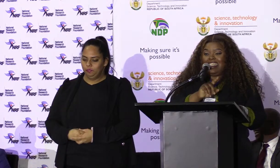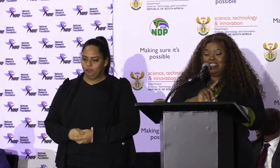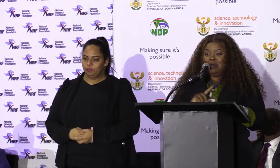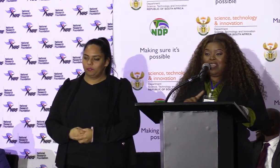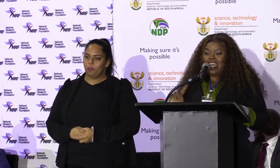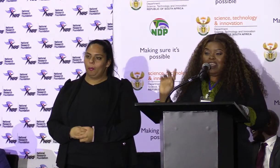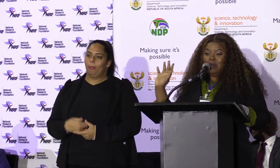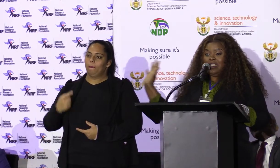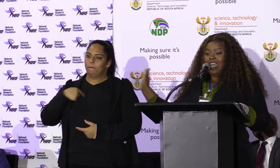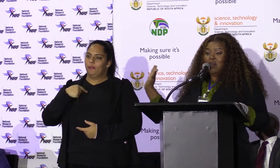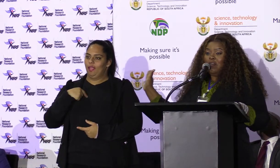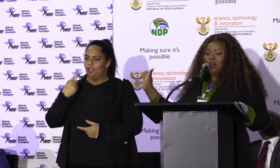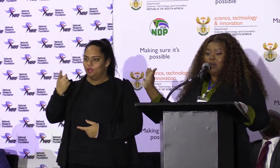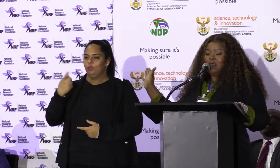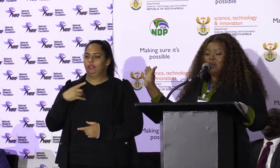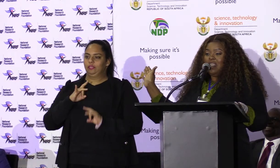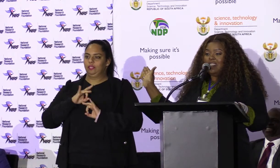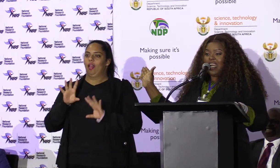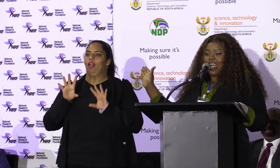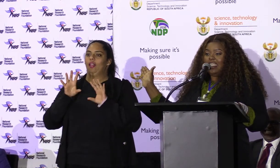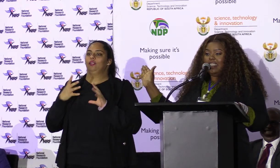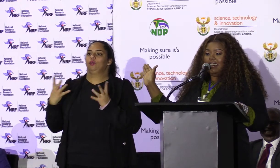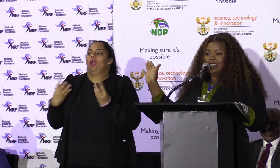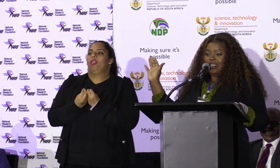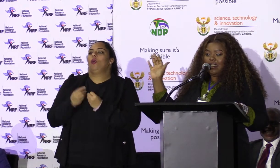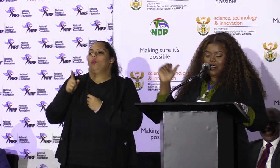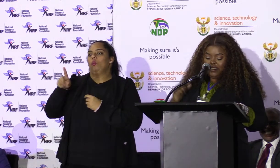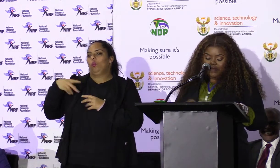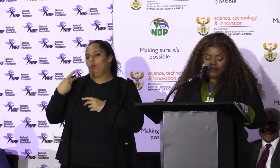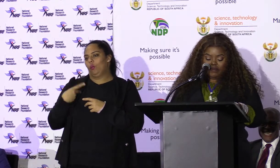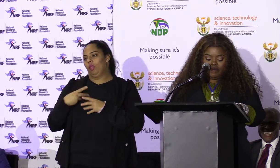Me and you are still together. We'll take over from the minister, right?